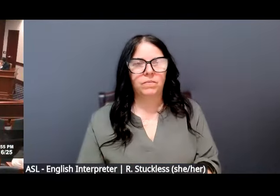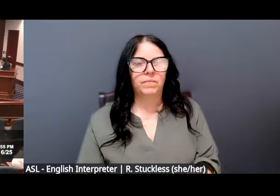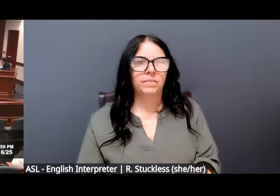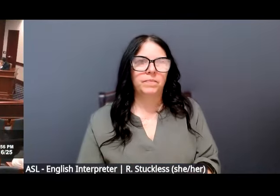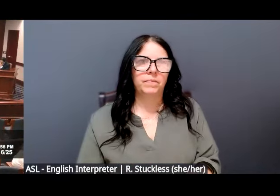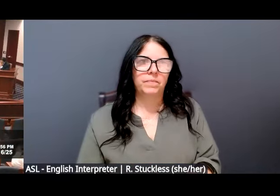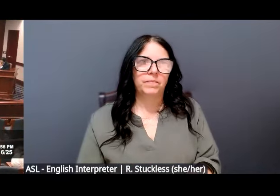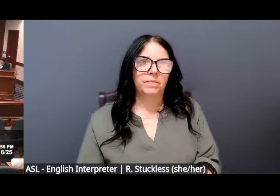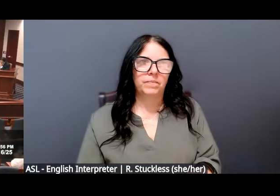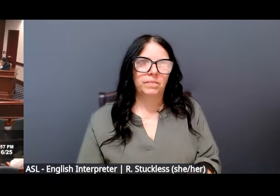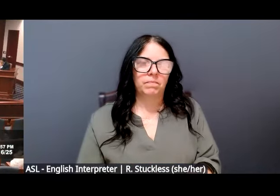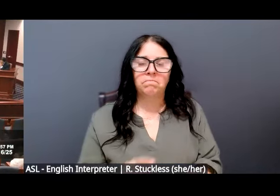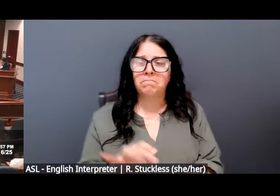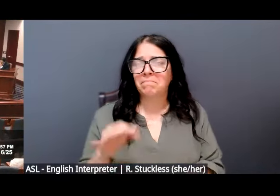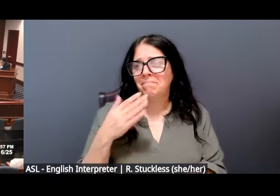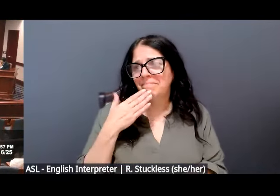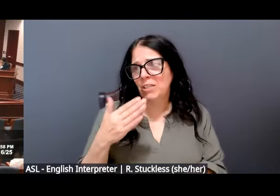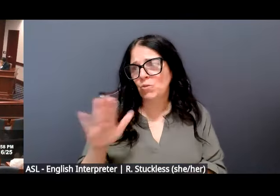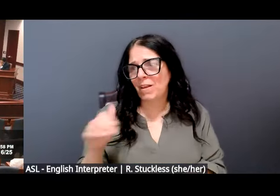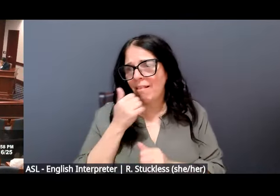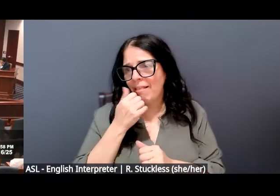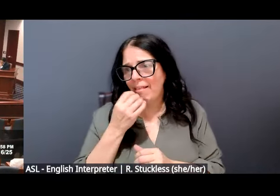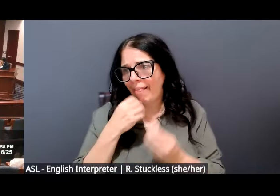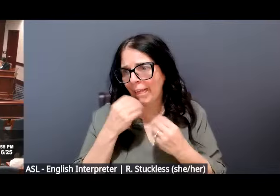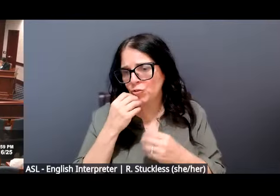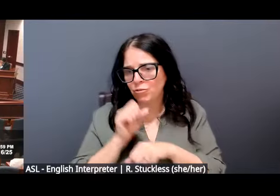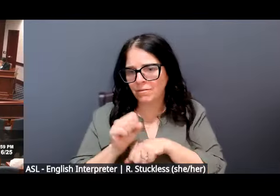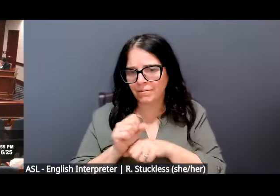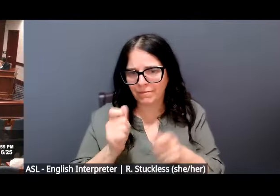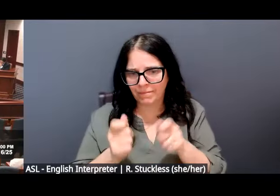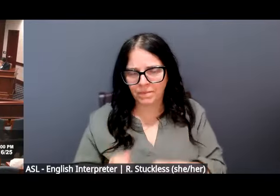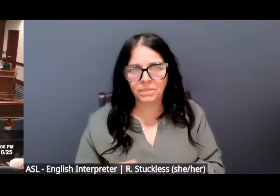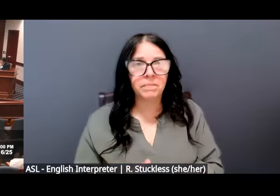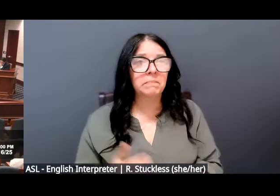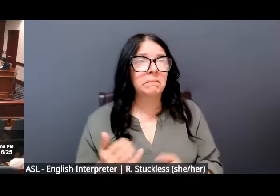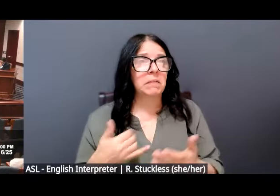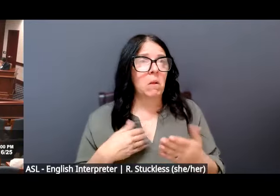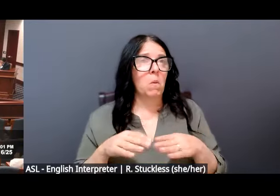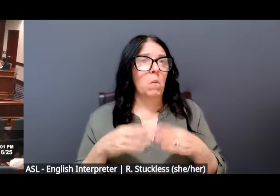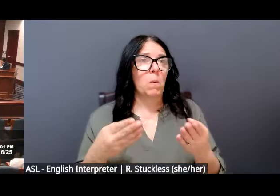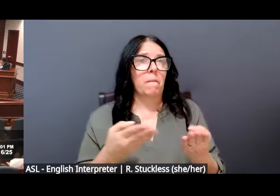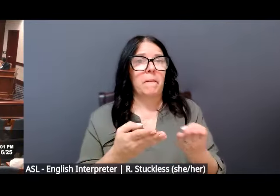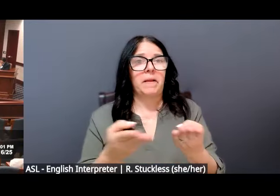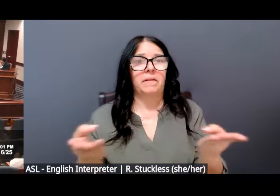Thank you for doing that over lunch. I would open the floor to